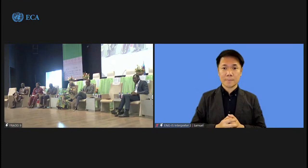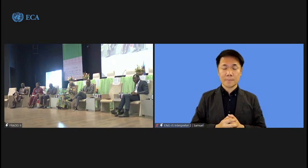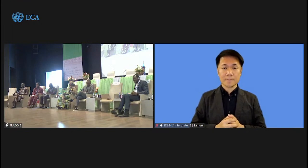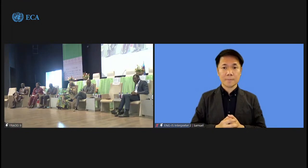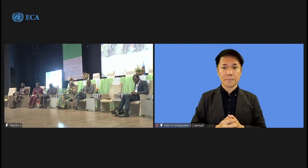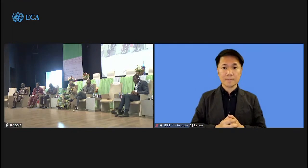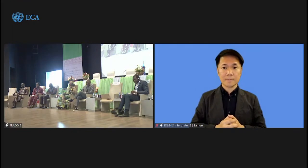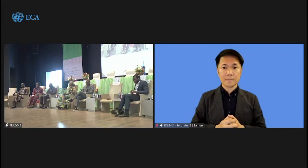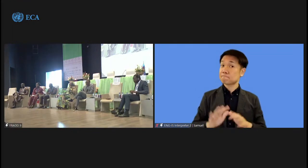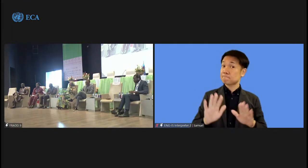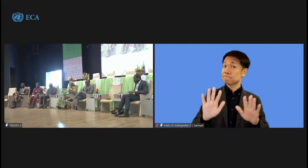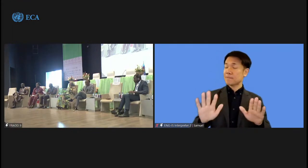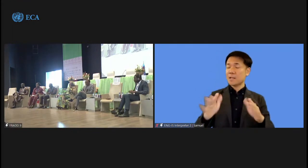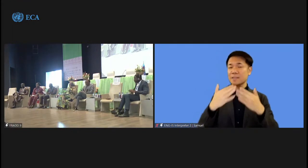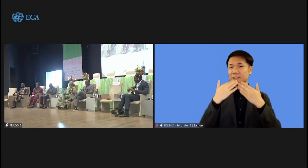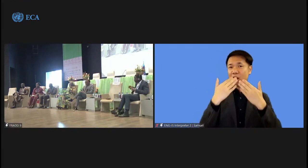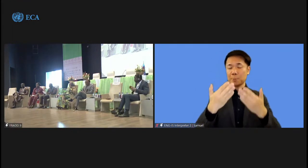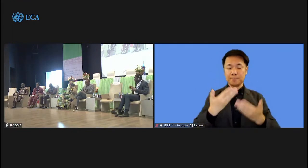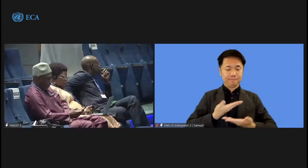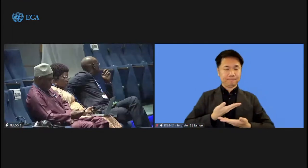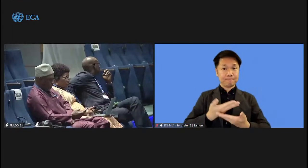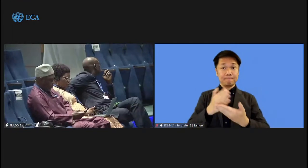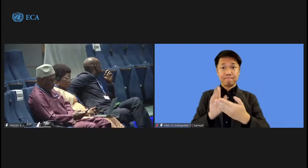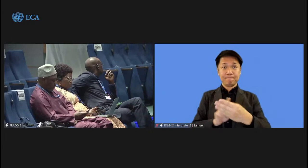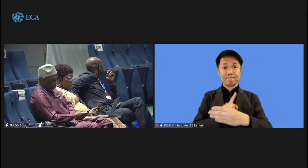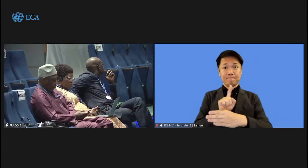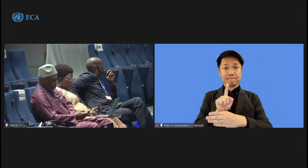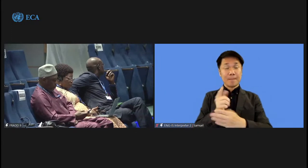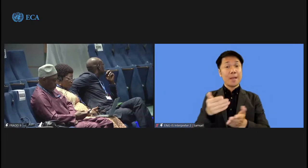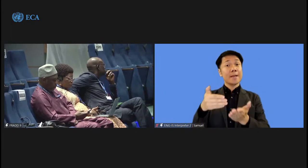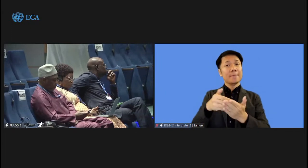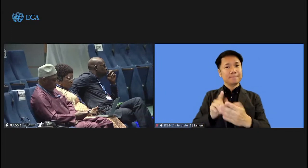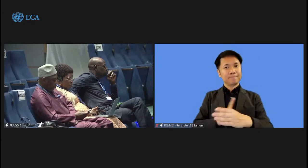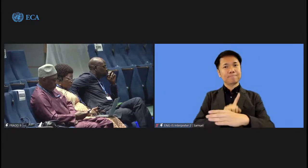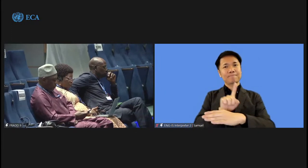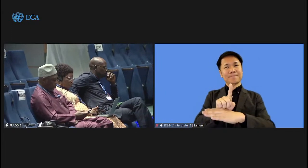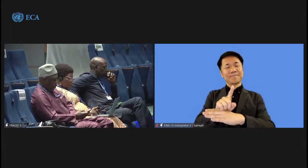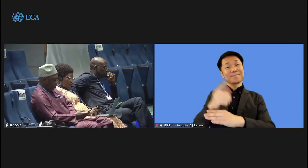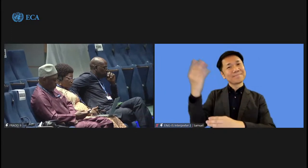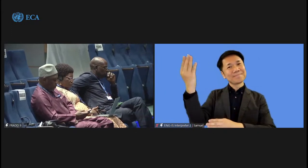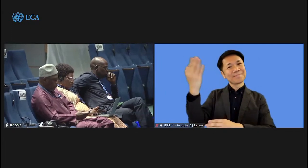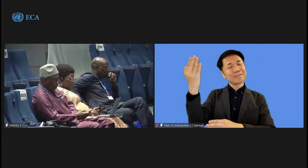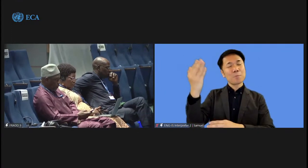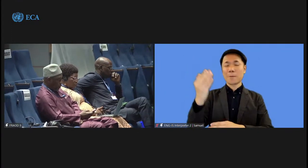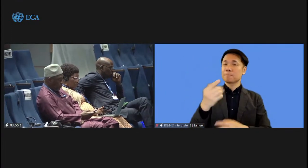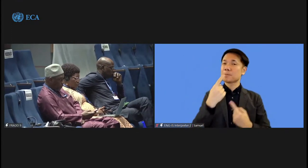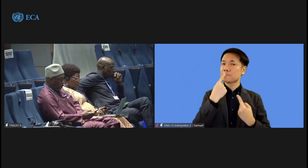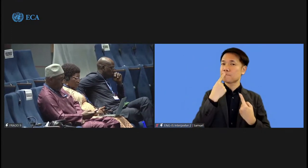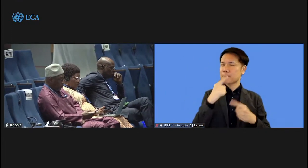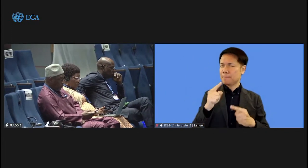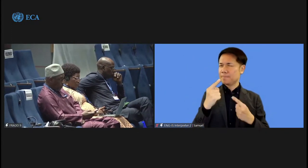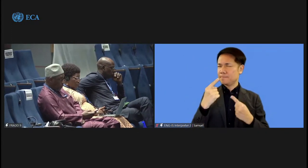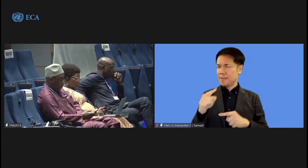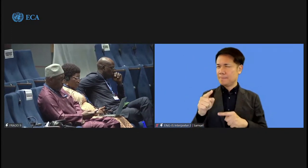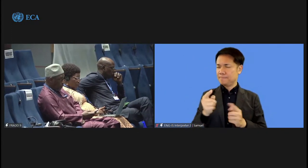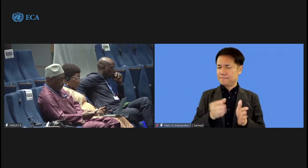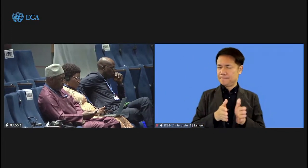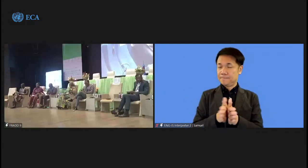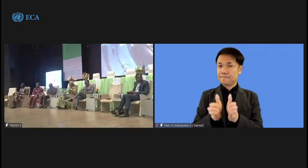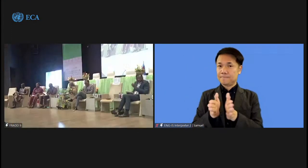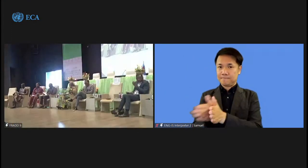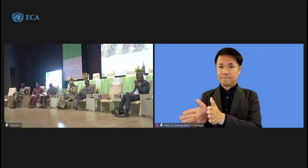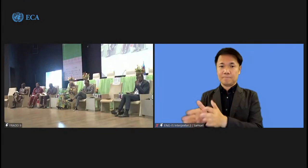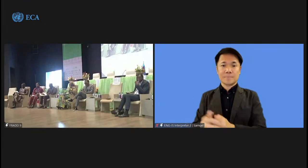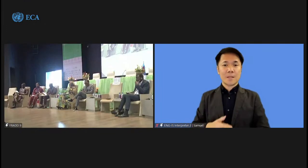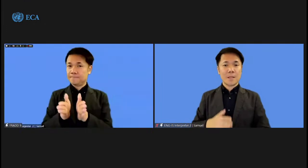Okay, great. Thank you for the opportunity again to just make a few interventions. In Kenya, there's a